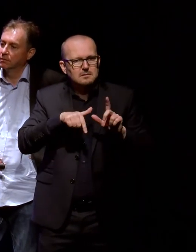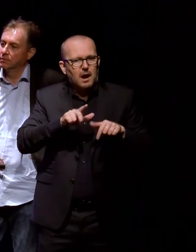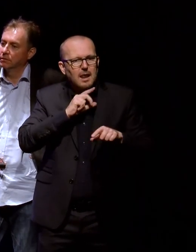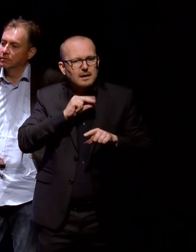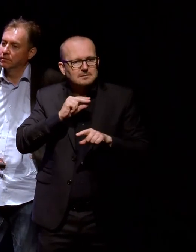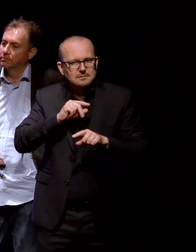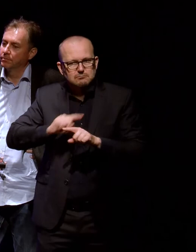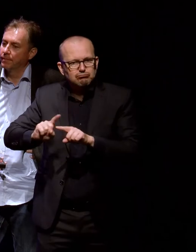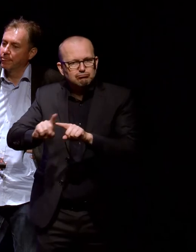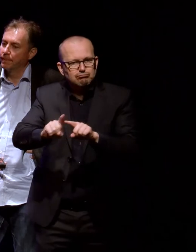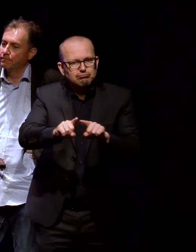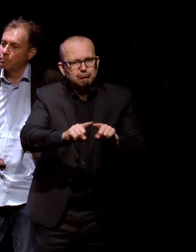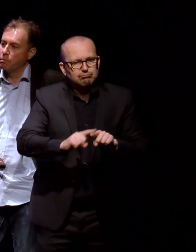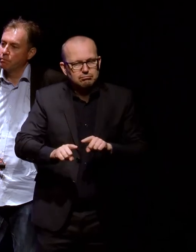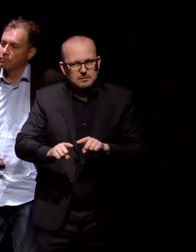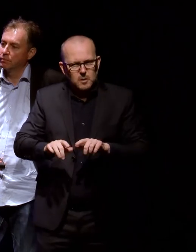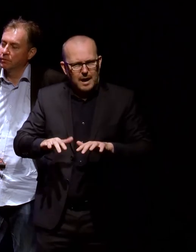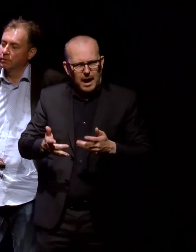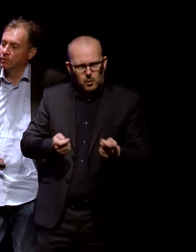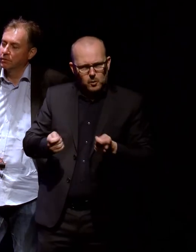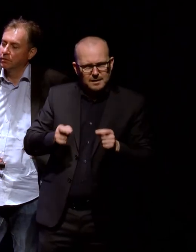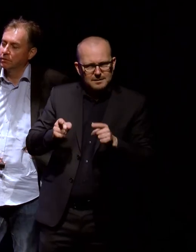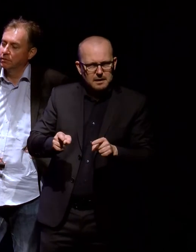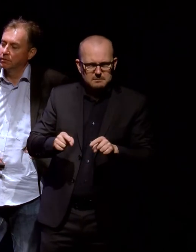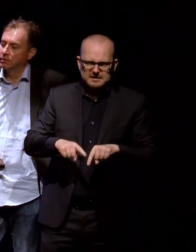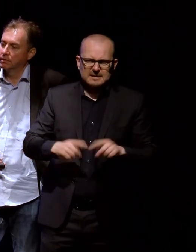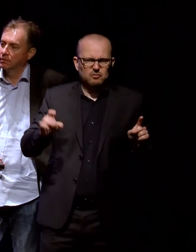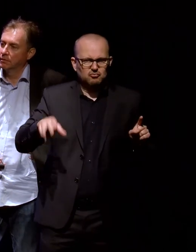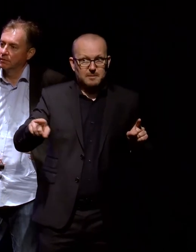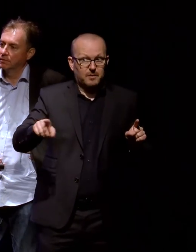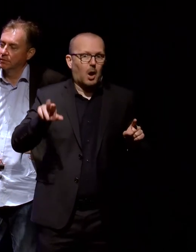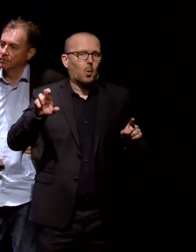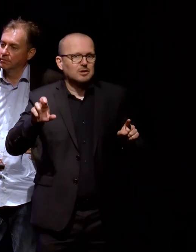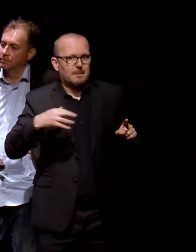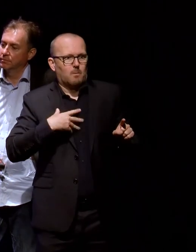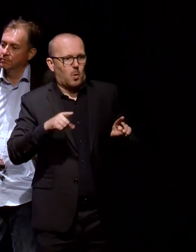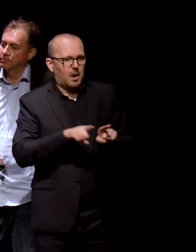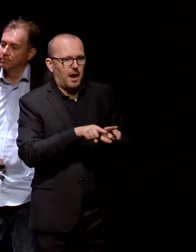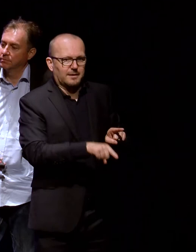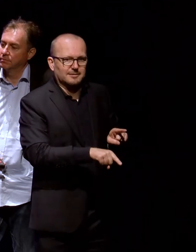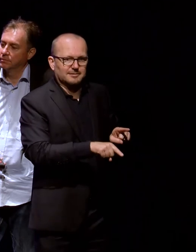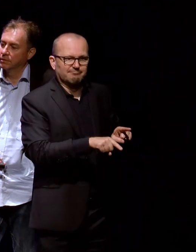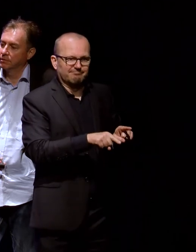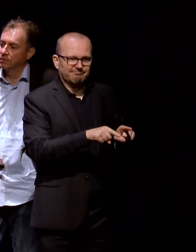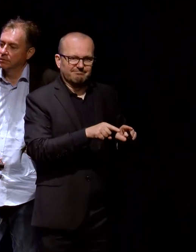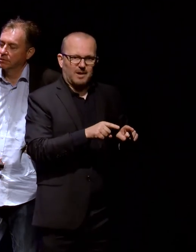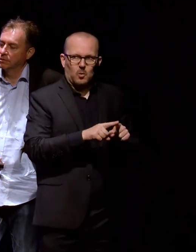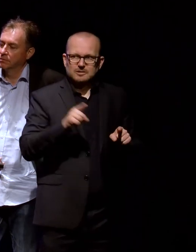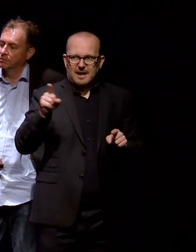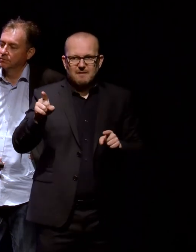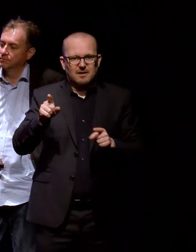different in Australia to how it is here. I wish it was more like here. I wish that there was a bilinguality that was embedded in our